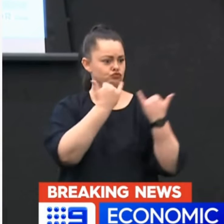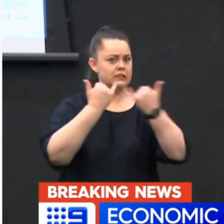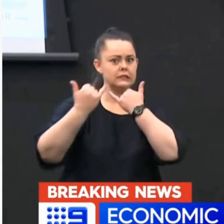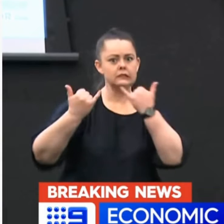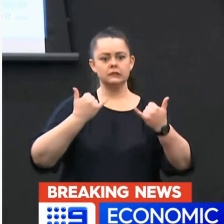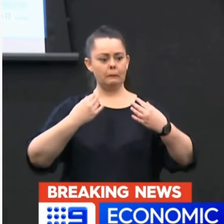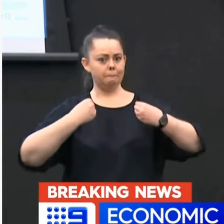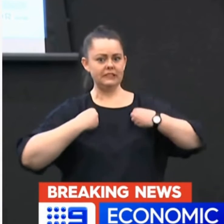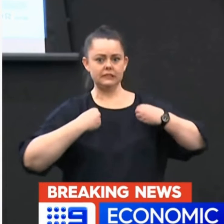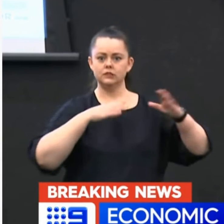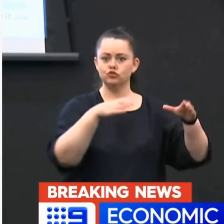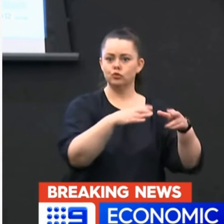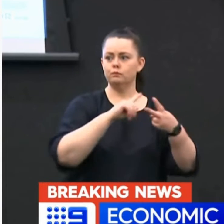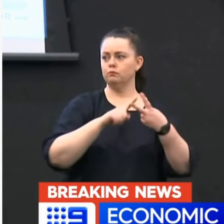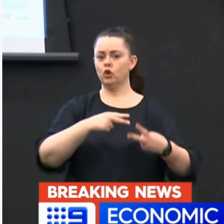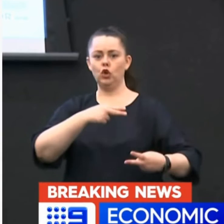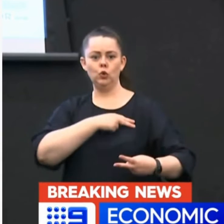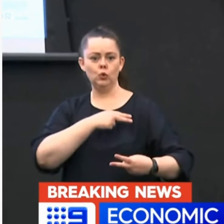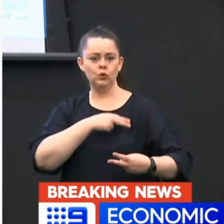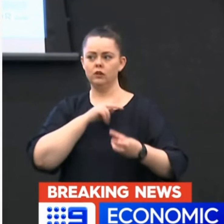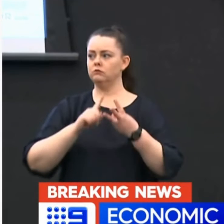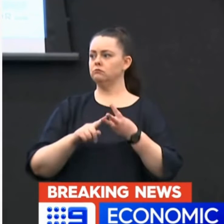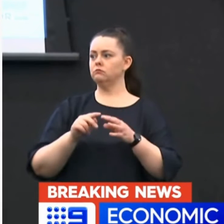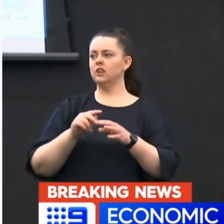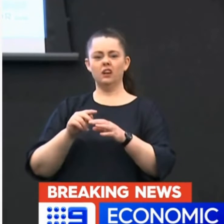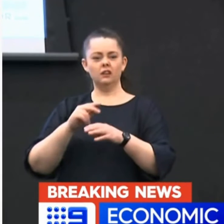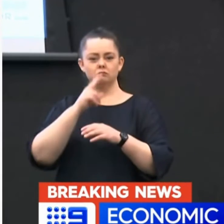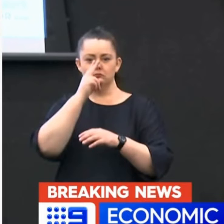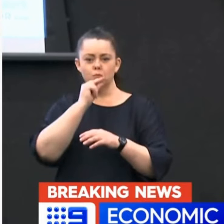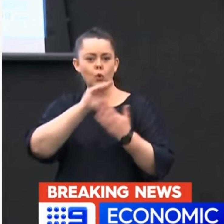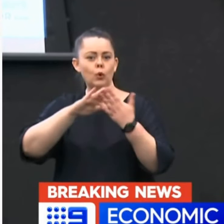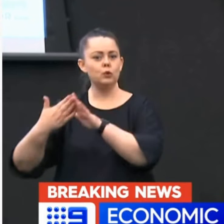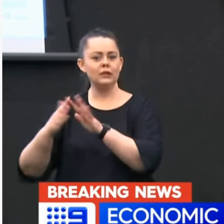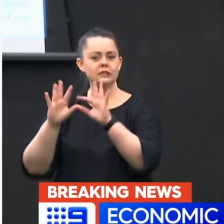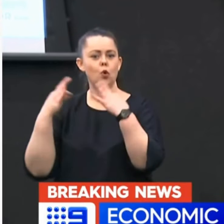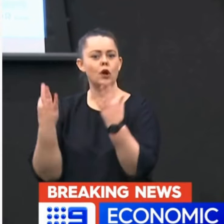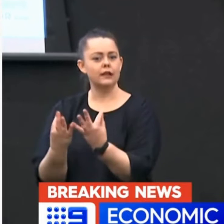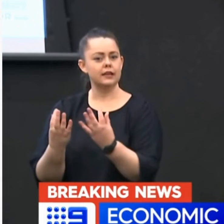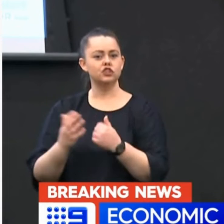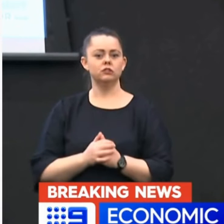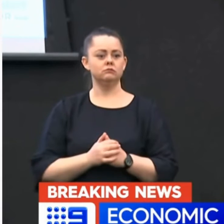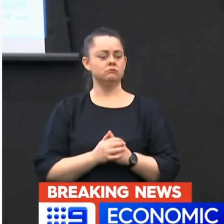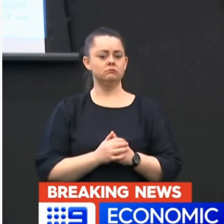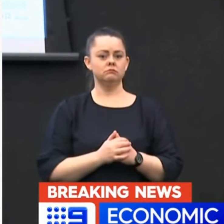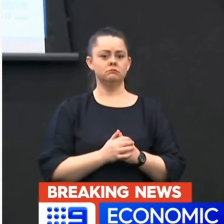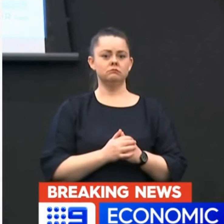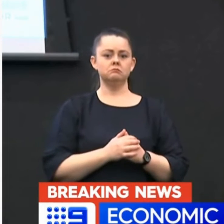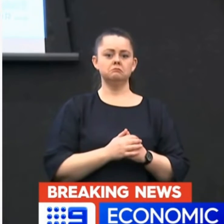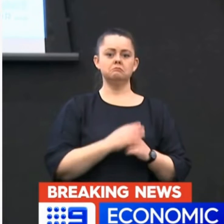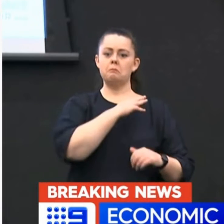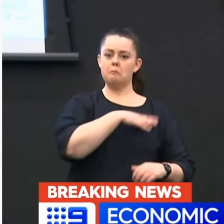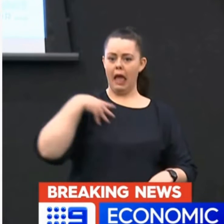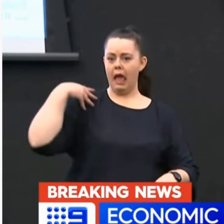unions, non-for-profits, community organisations, local government areas, mayors, councillors, right across the